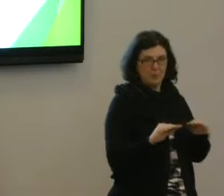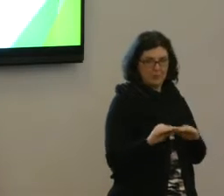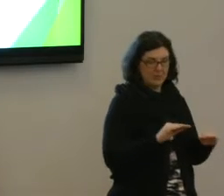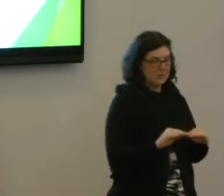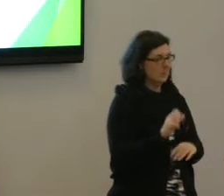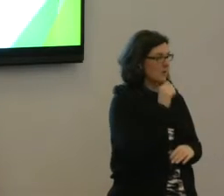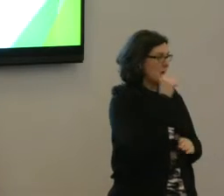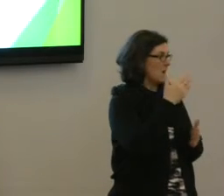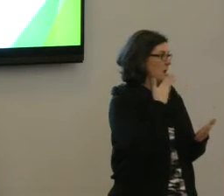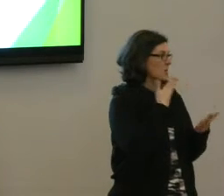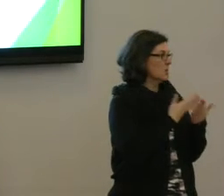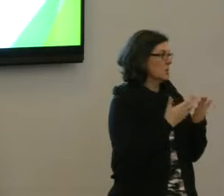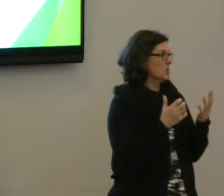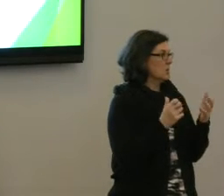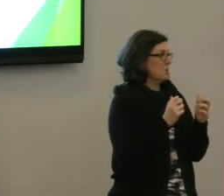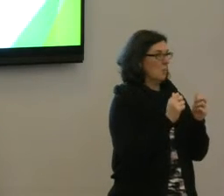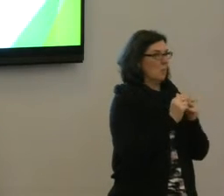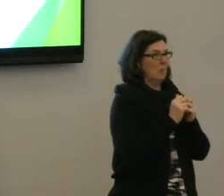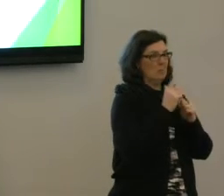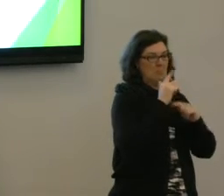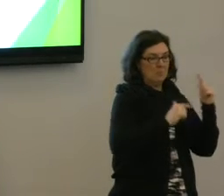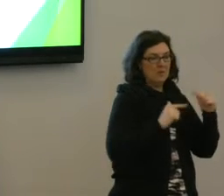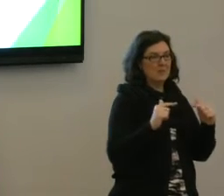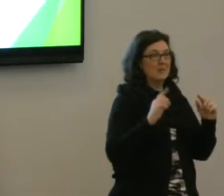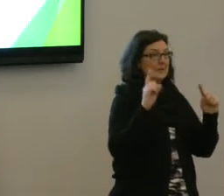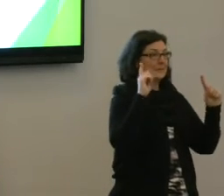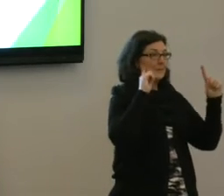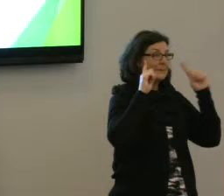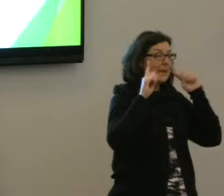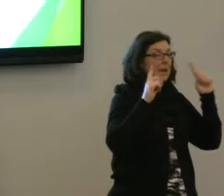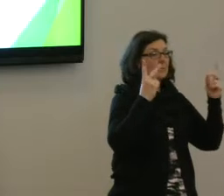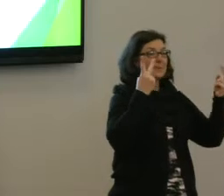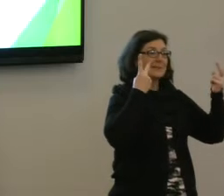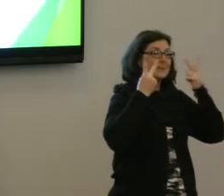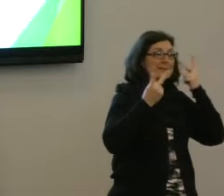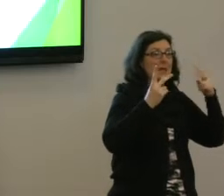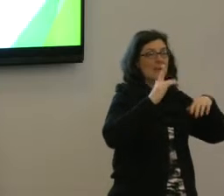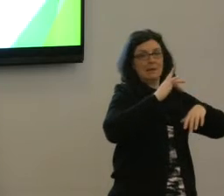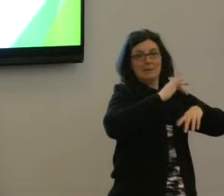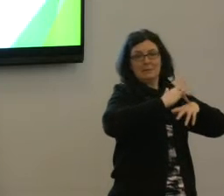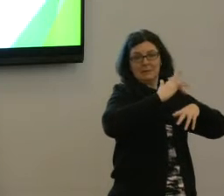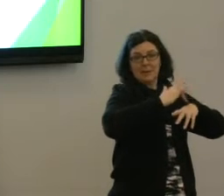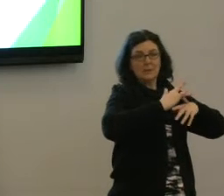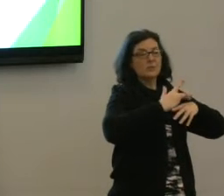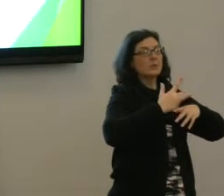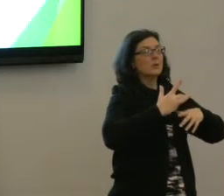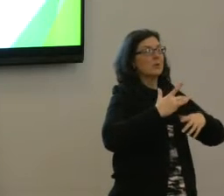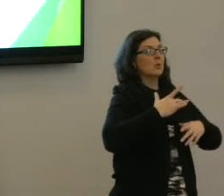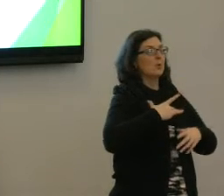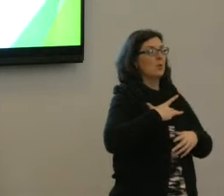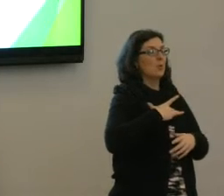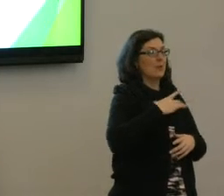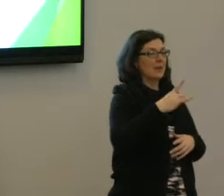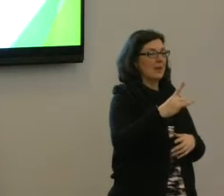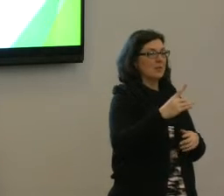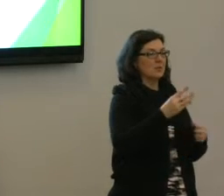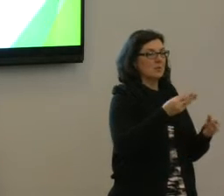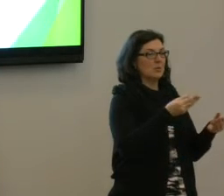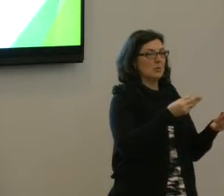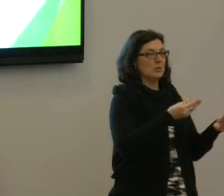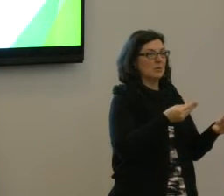very good with different kinds of sounds and sights and touch. We like to pass the peace,